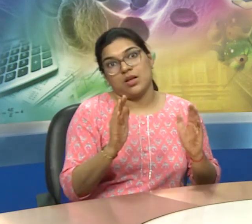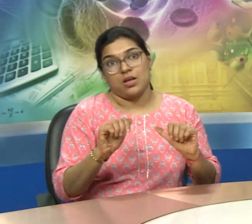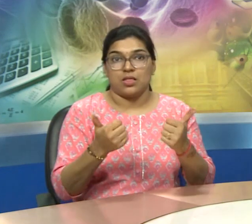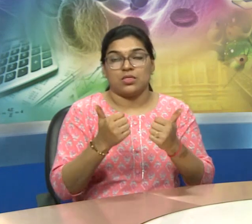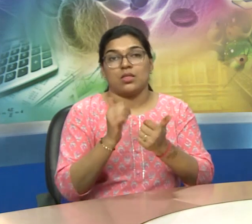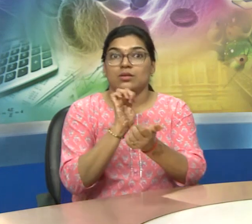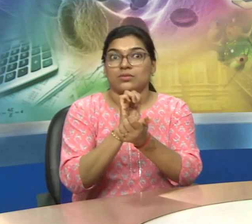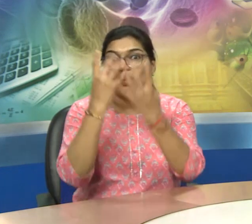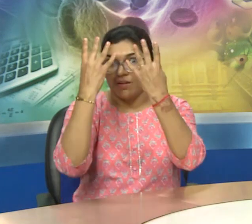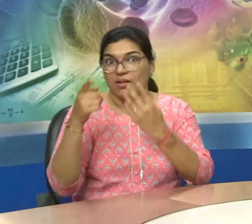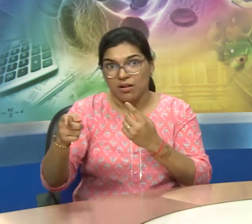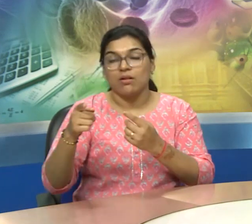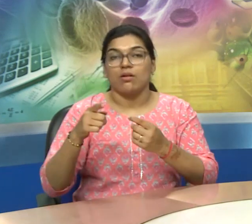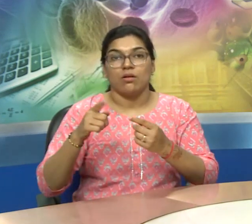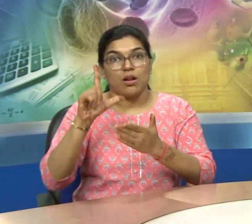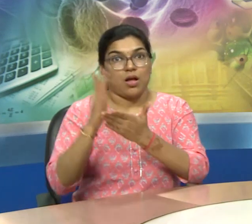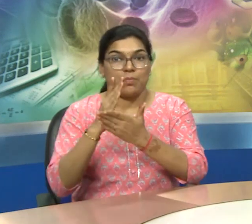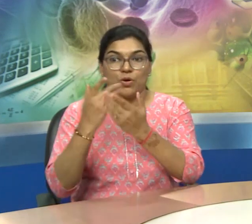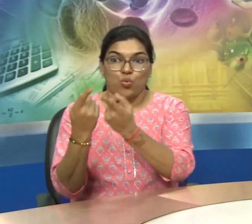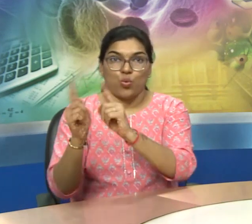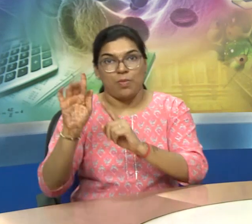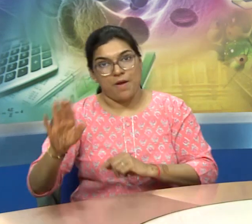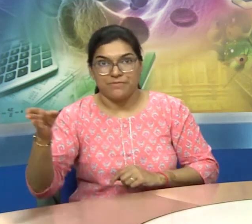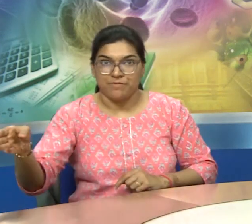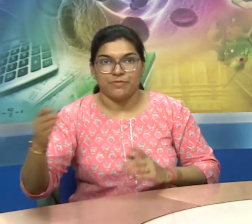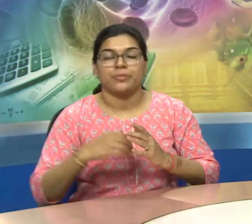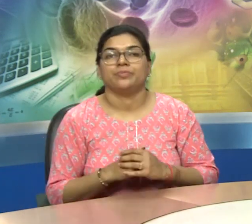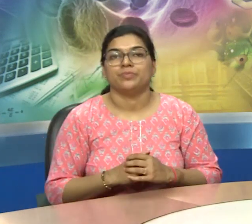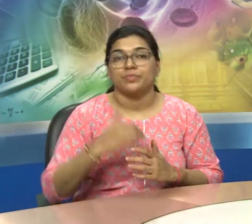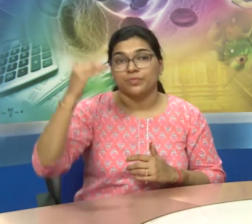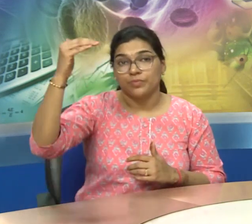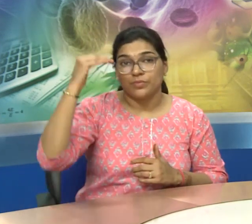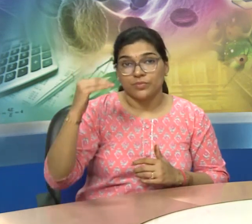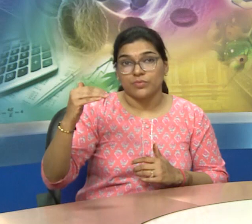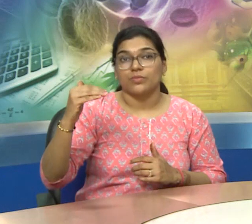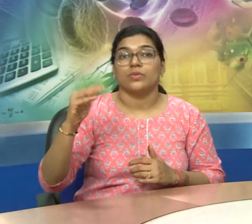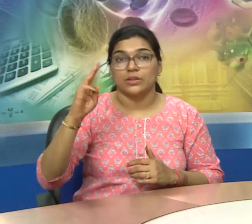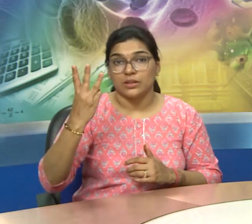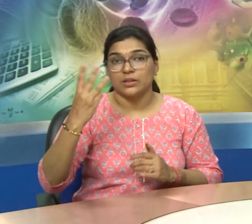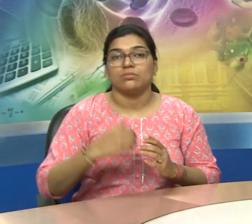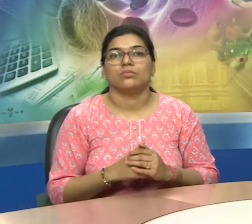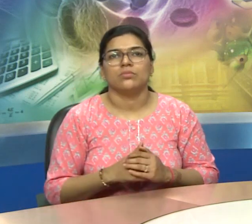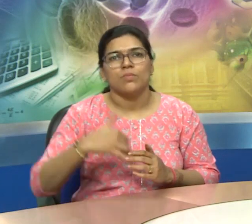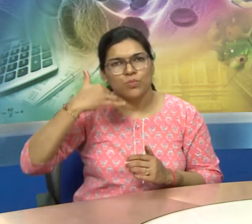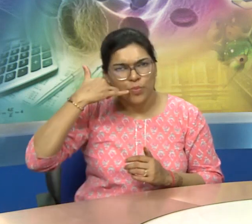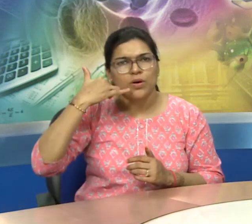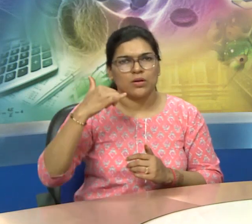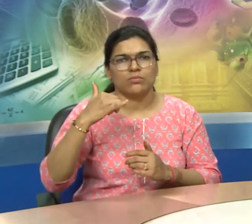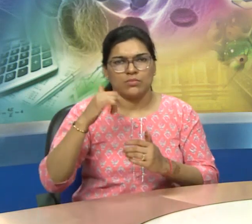be given awareness and knowledge through the books. So prison library is used in the prison. It is a